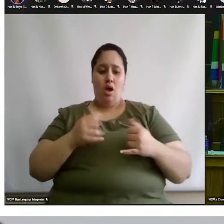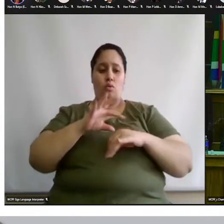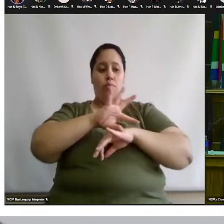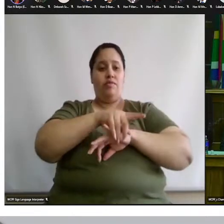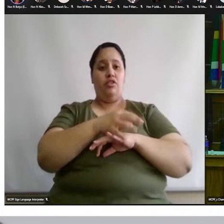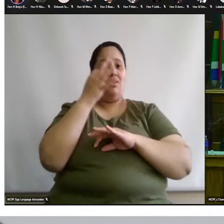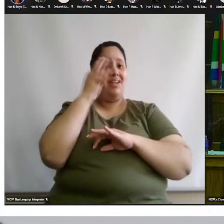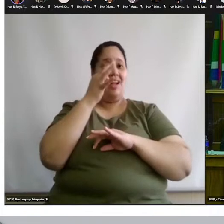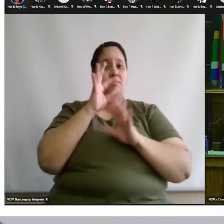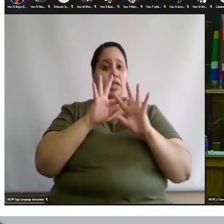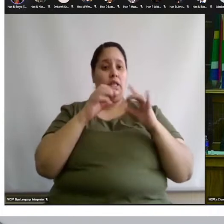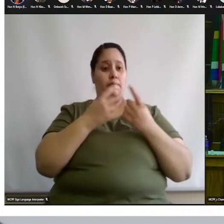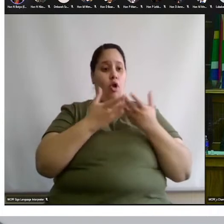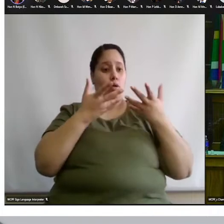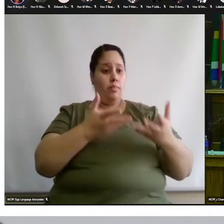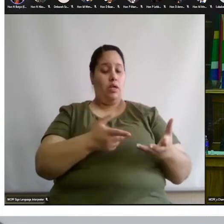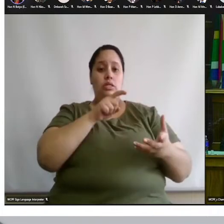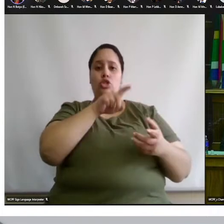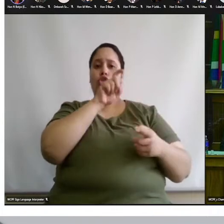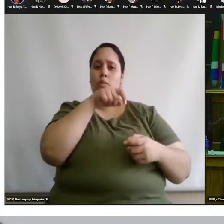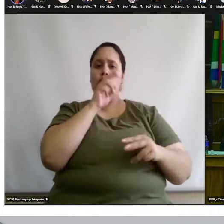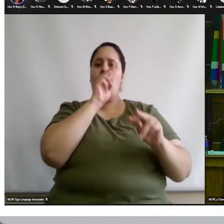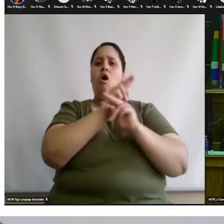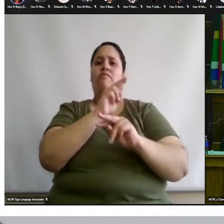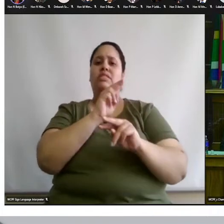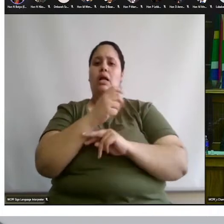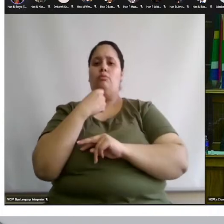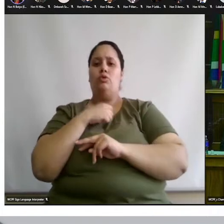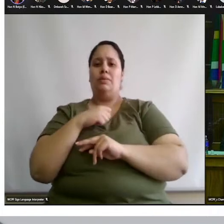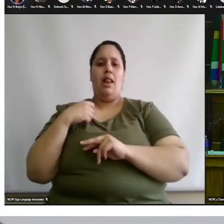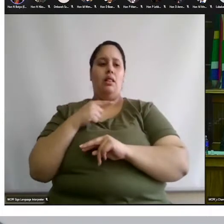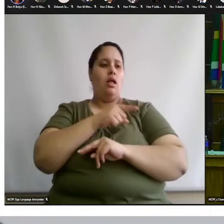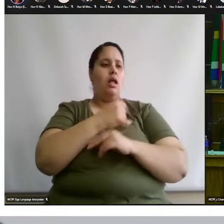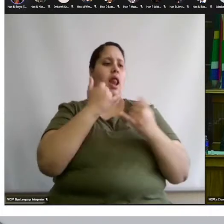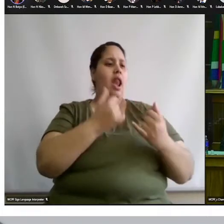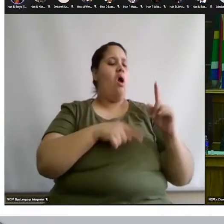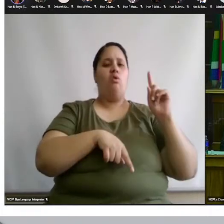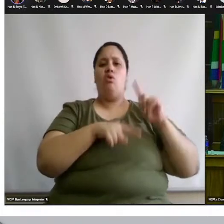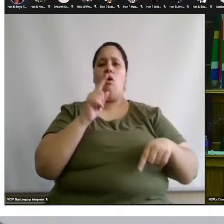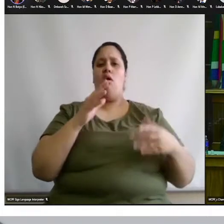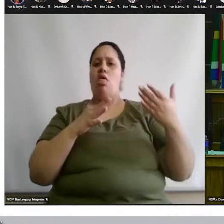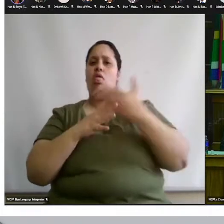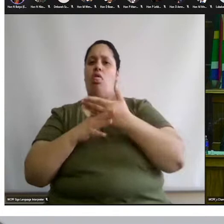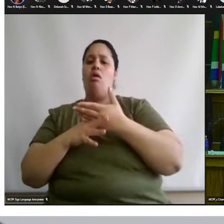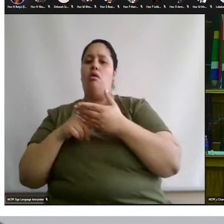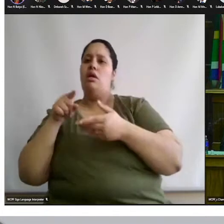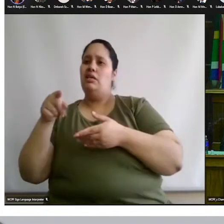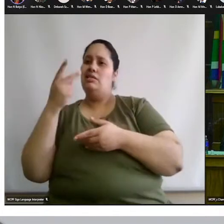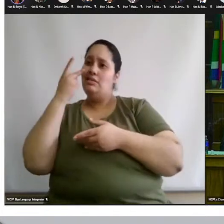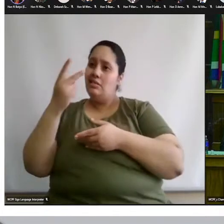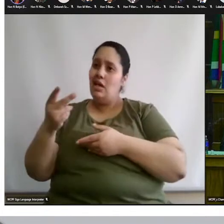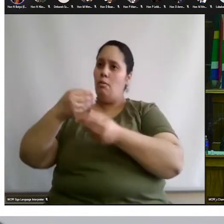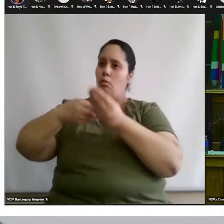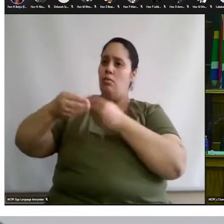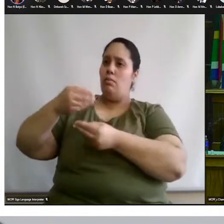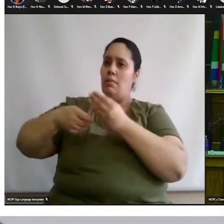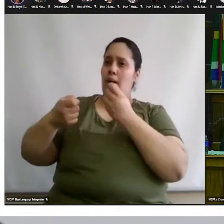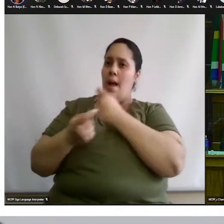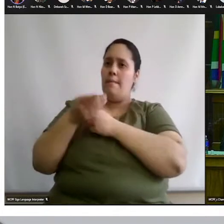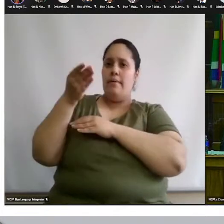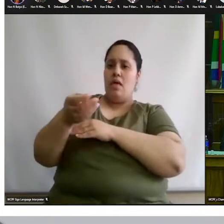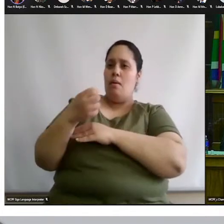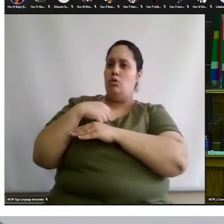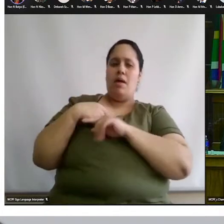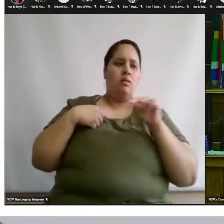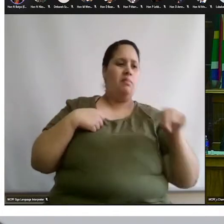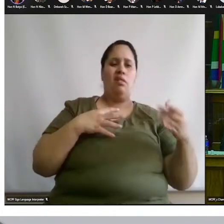exercises oversight over municipalities cannot intervene and assist municipalities battling with corruption that has even become